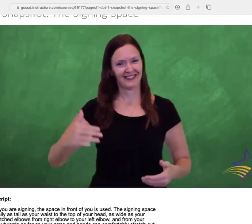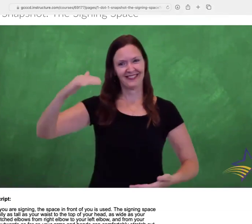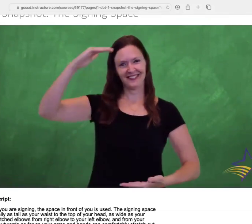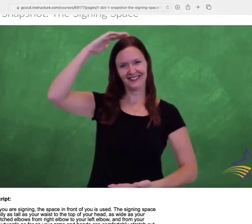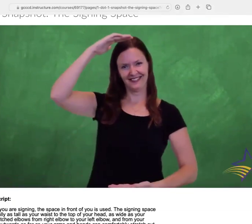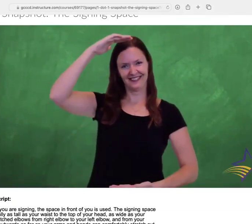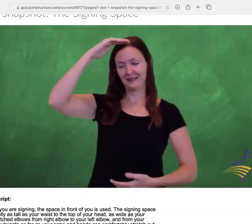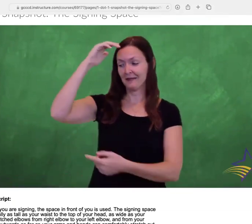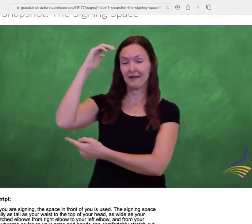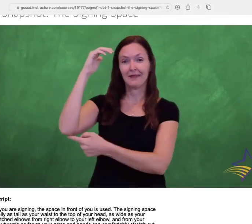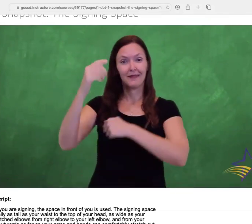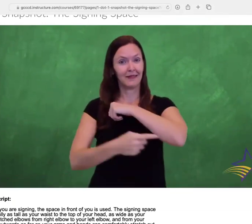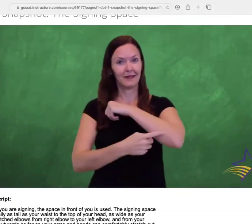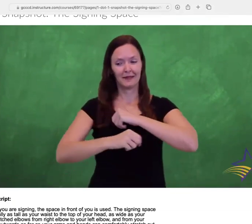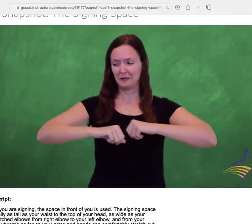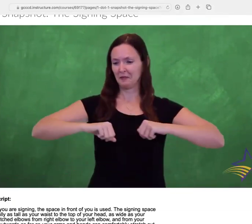transcript.